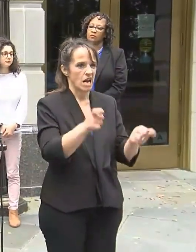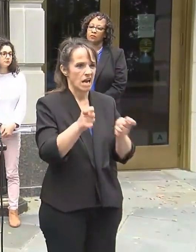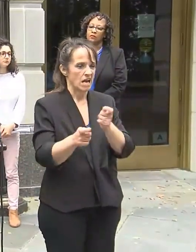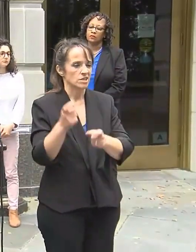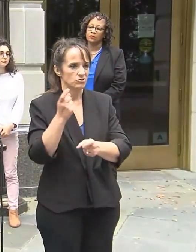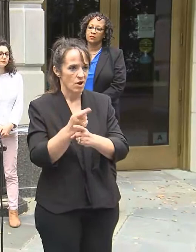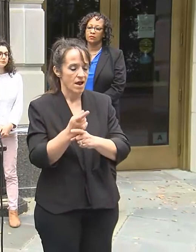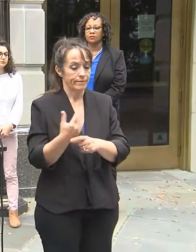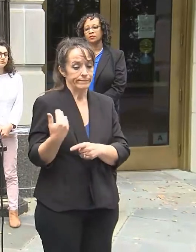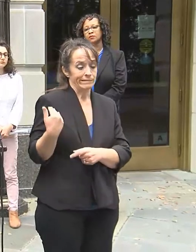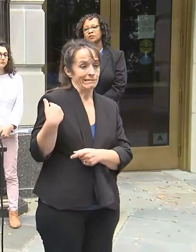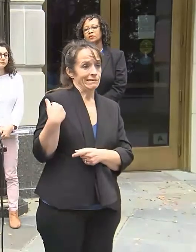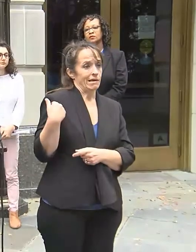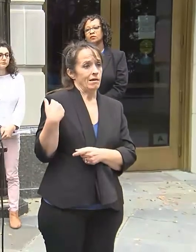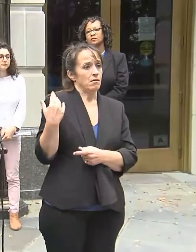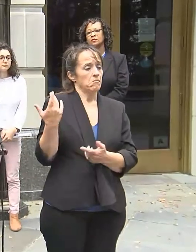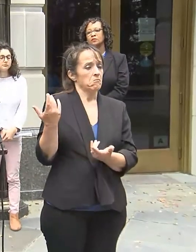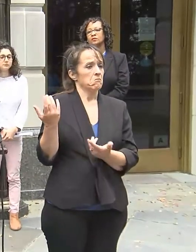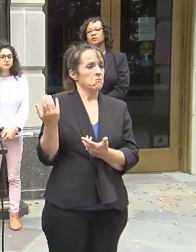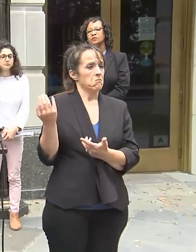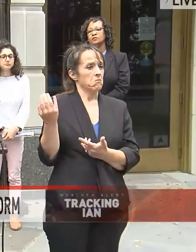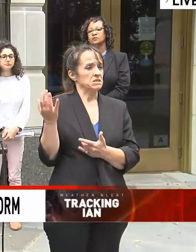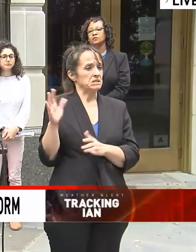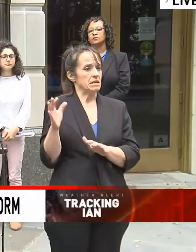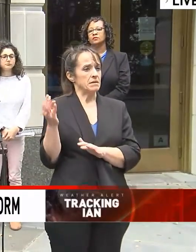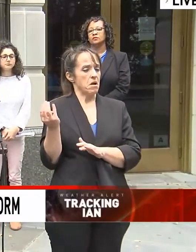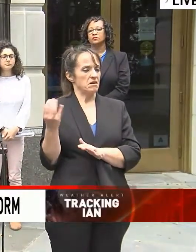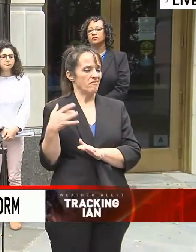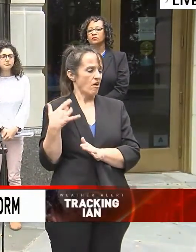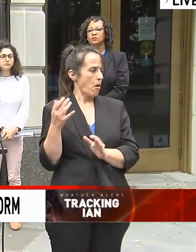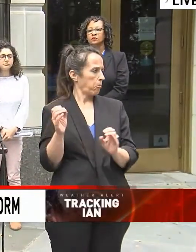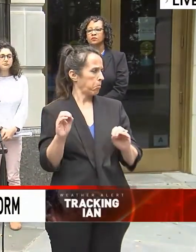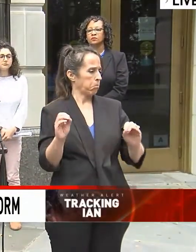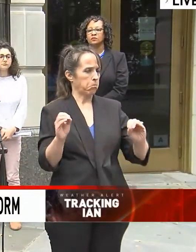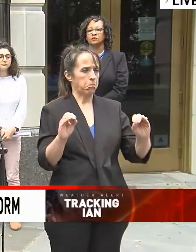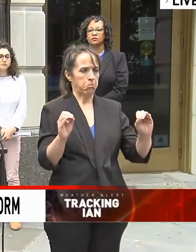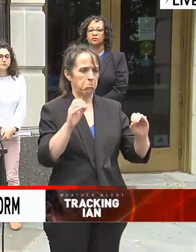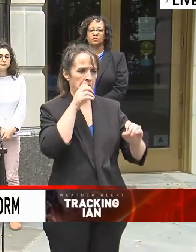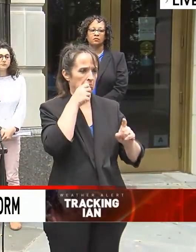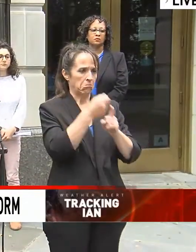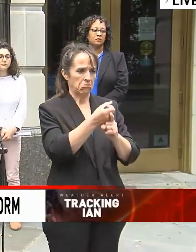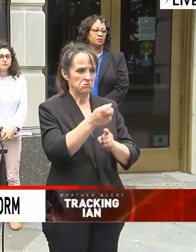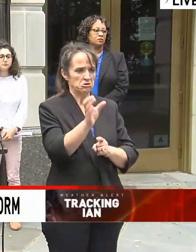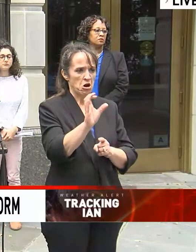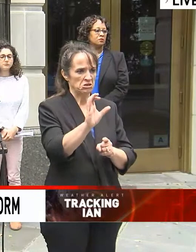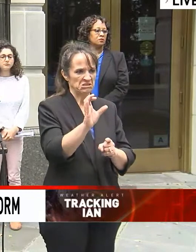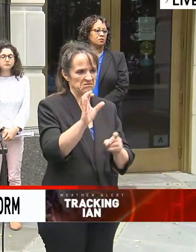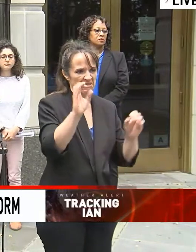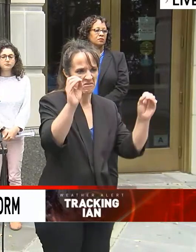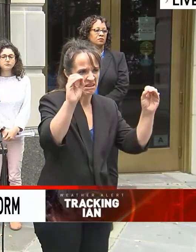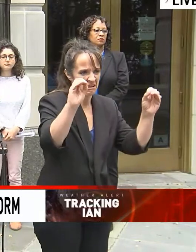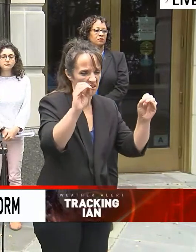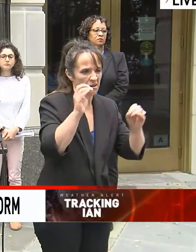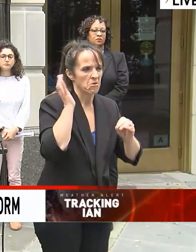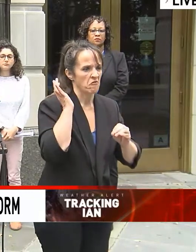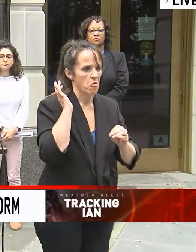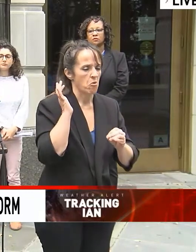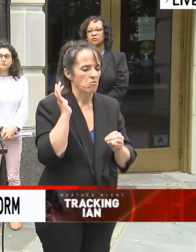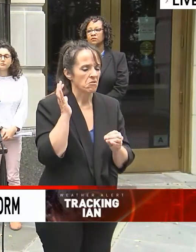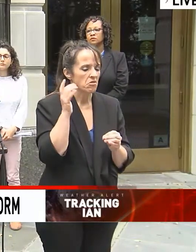indications were that there would be very little low impact to the low country and Charleston